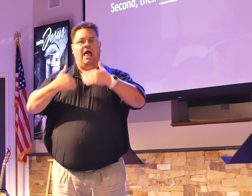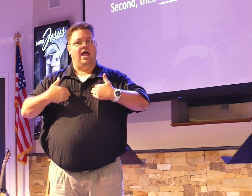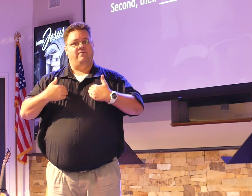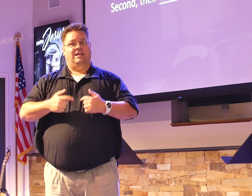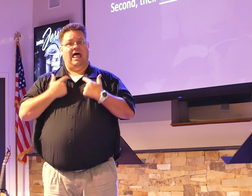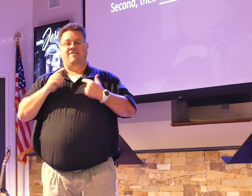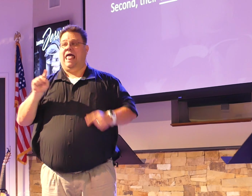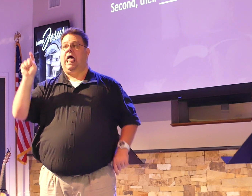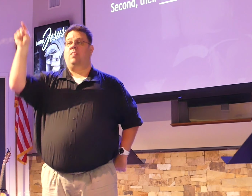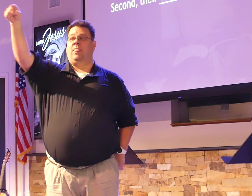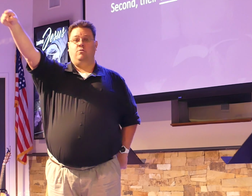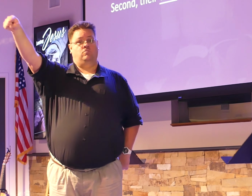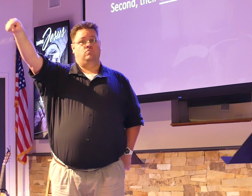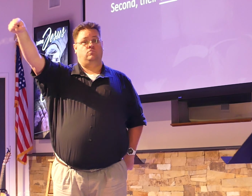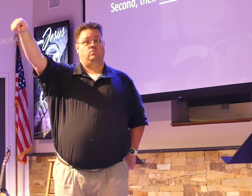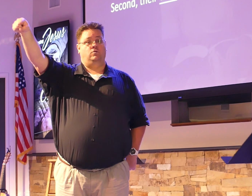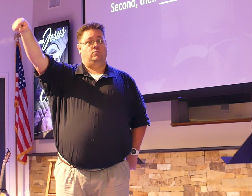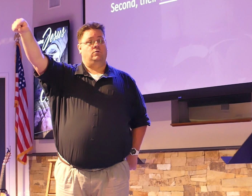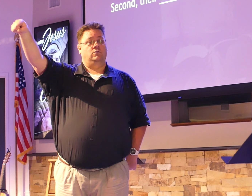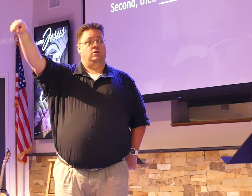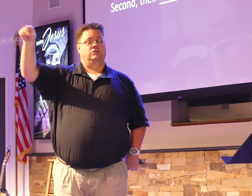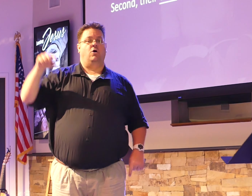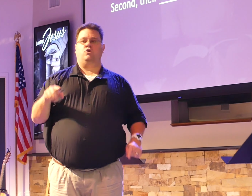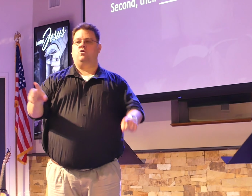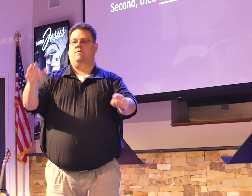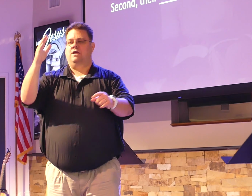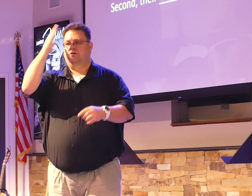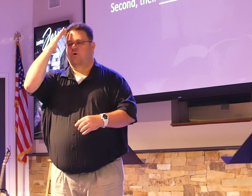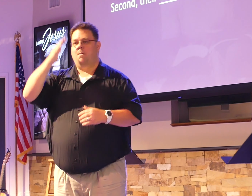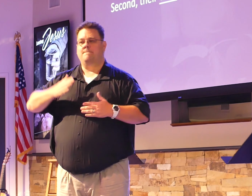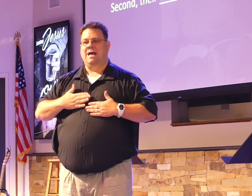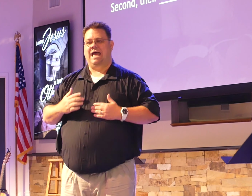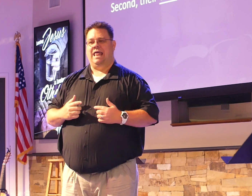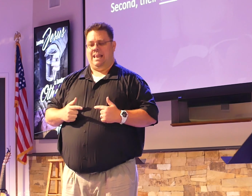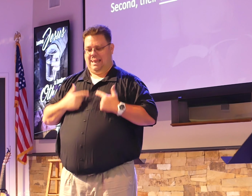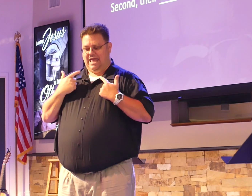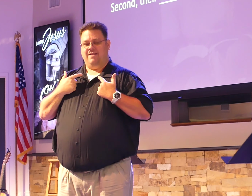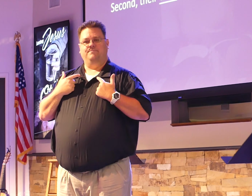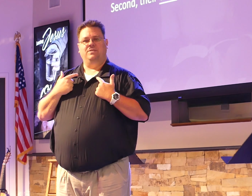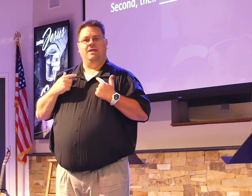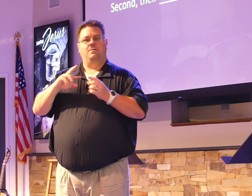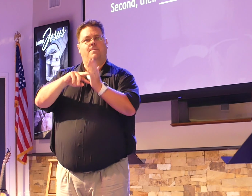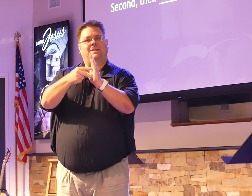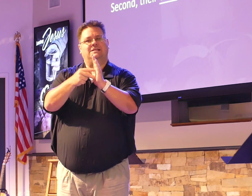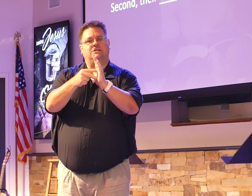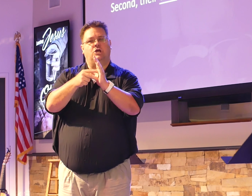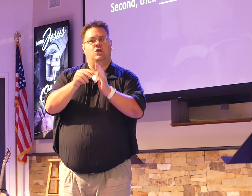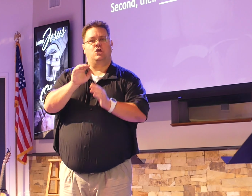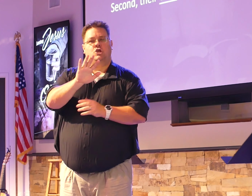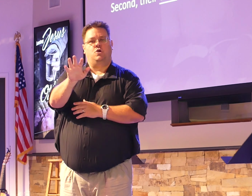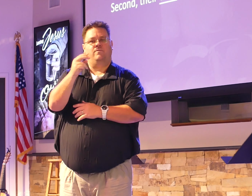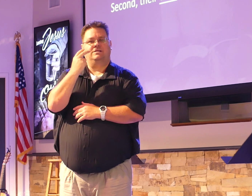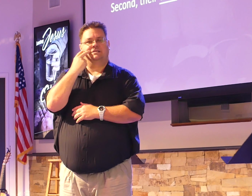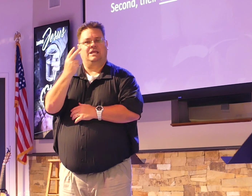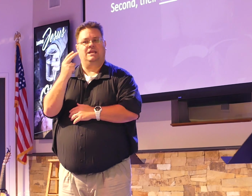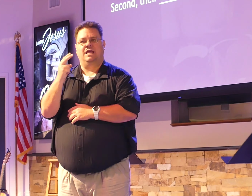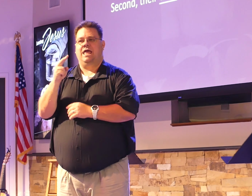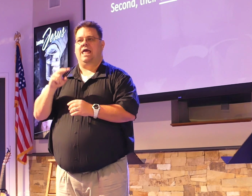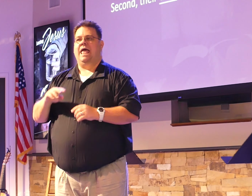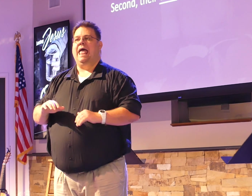church. And so, when he says, you've known my manner of life, what he's saying is that your manner of life has to do with what kind of employee you